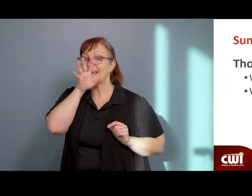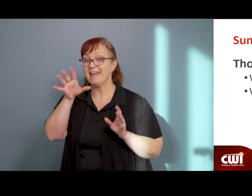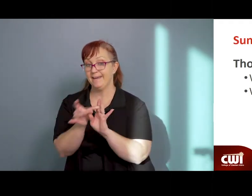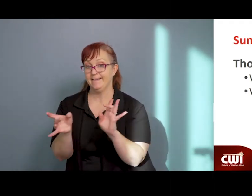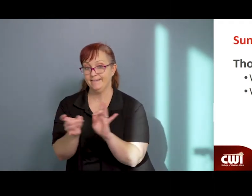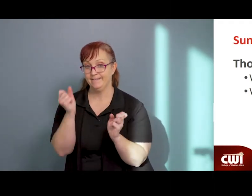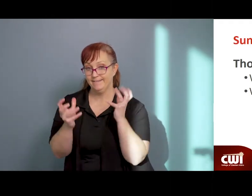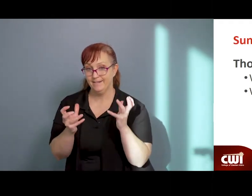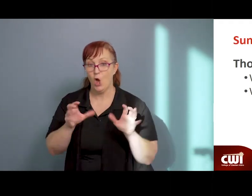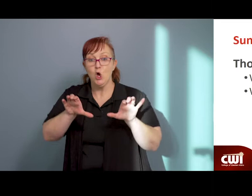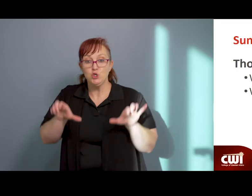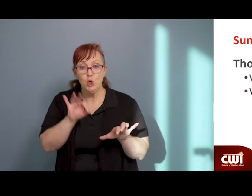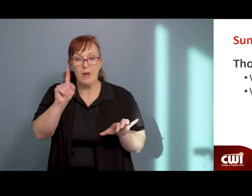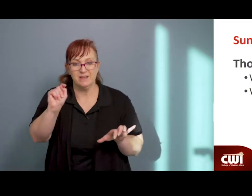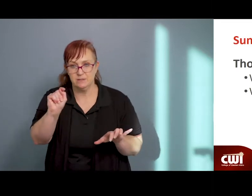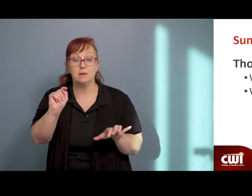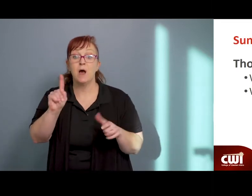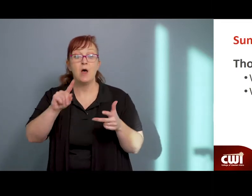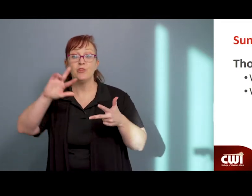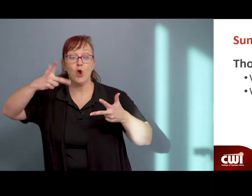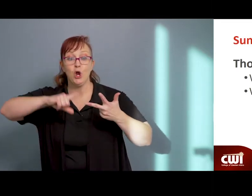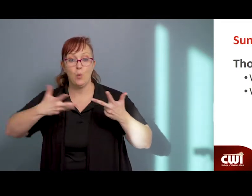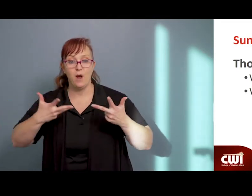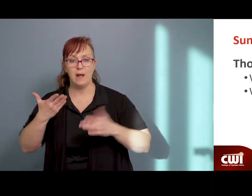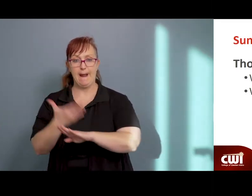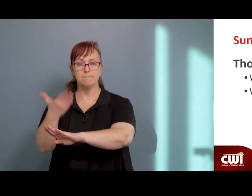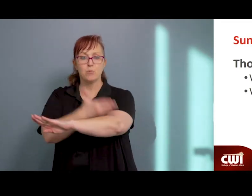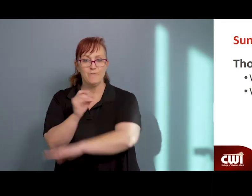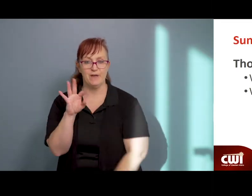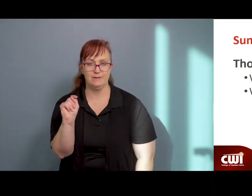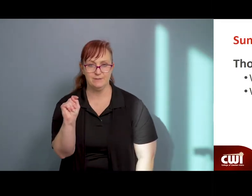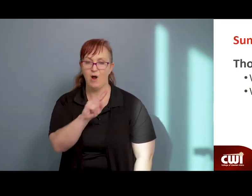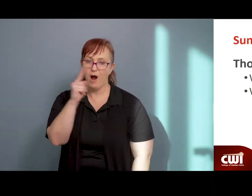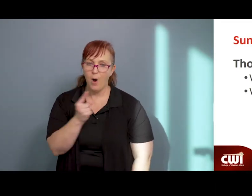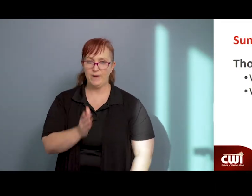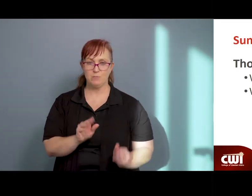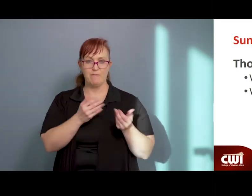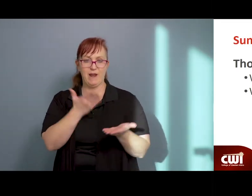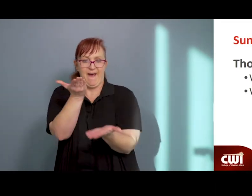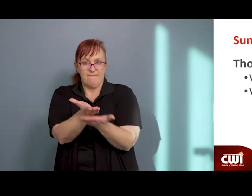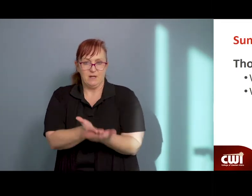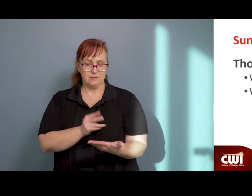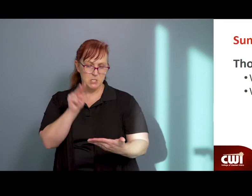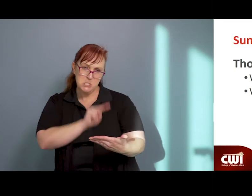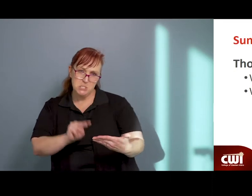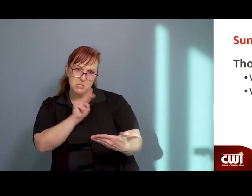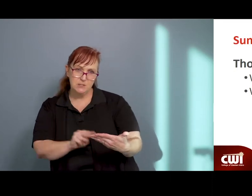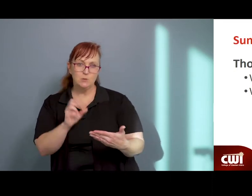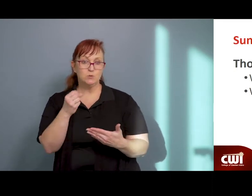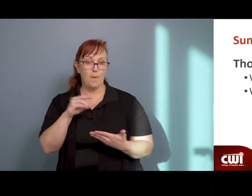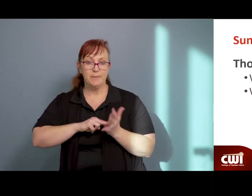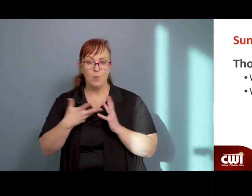it, and prove it, always providing the evidence. So 2021 in instruction is going to be focused